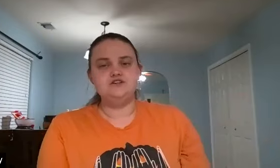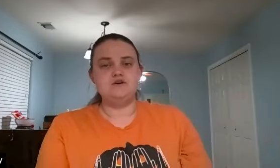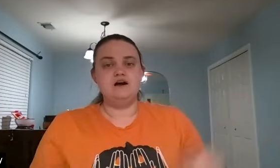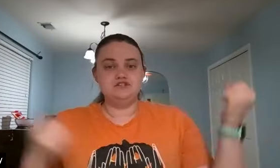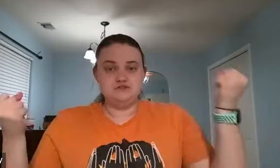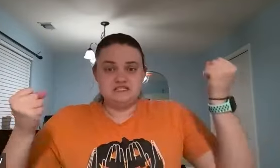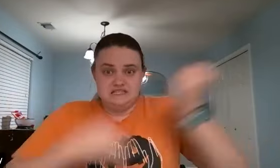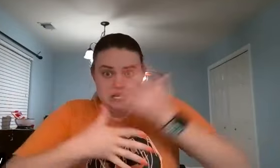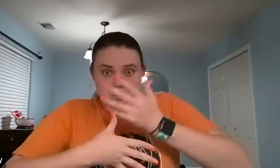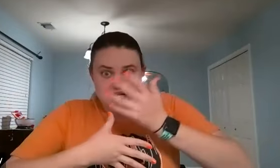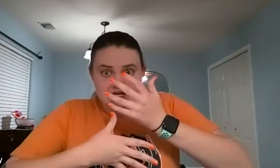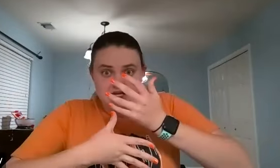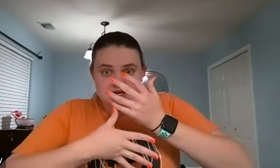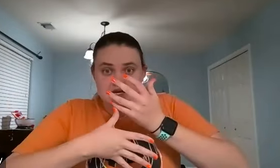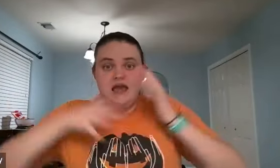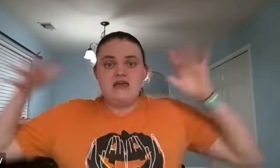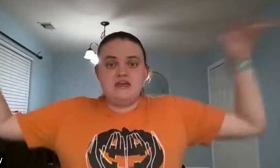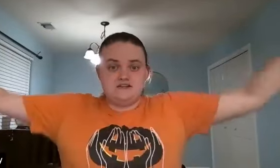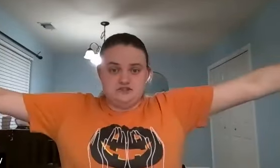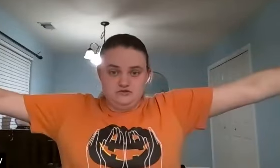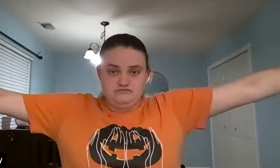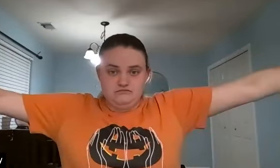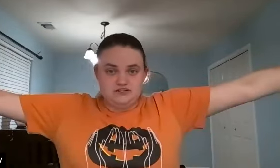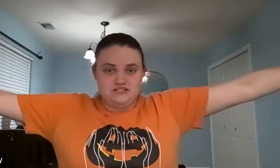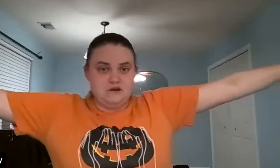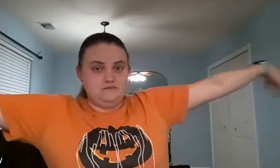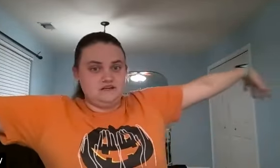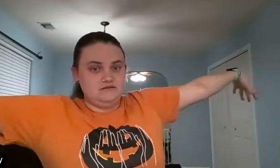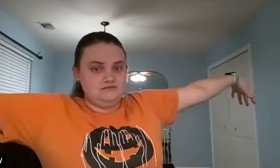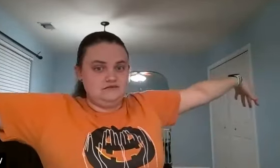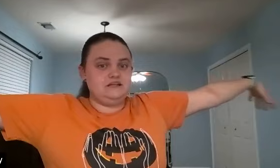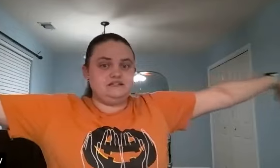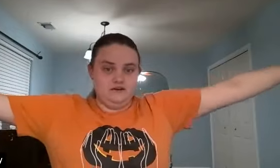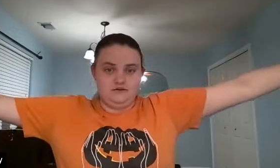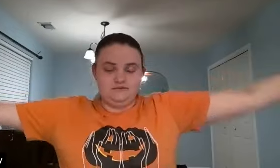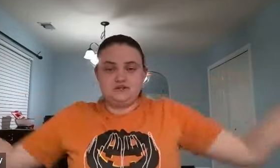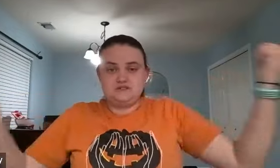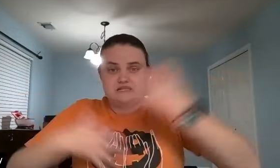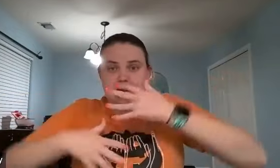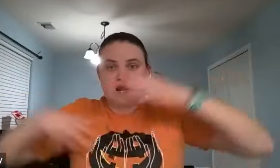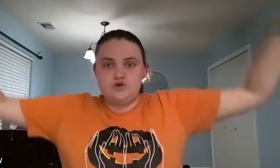So I'll do scary and then I'll just stick my arms out like a scarecrow. So